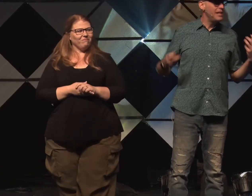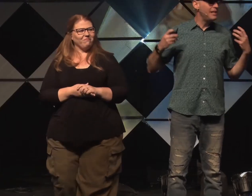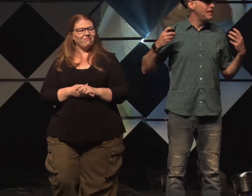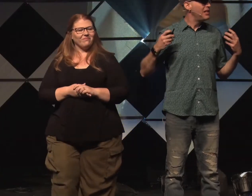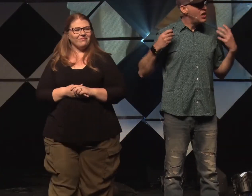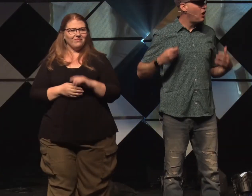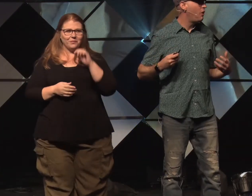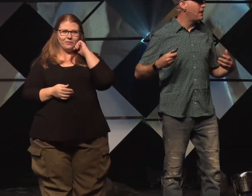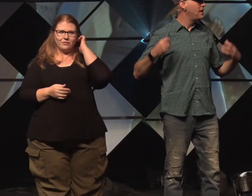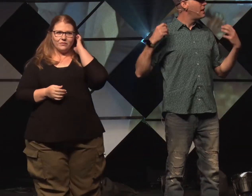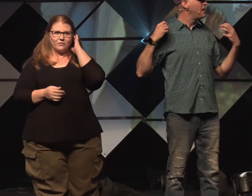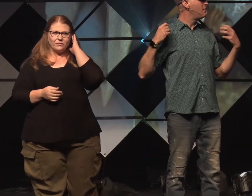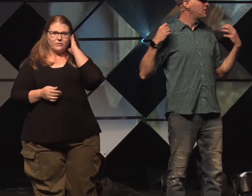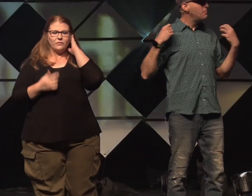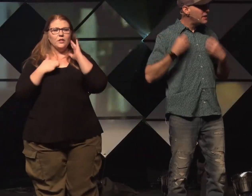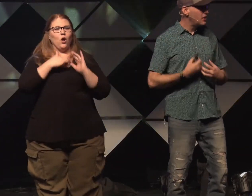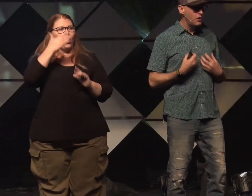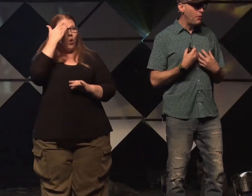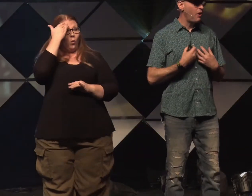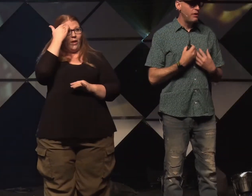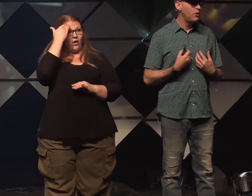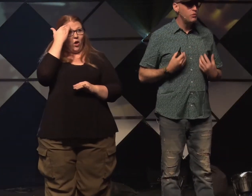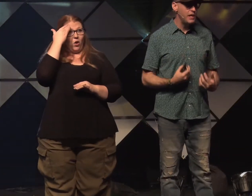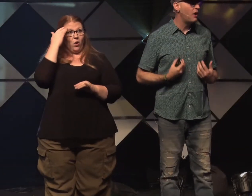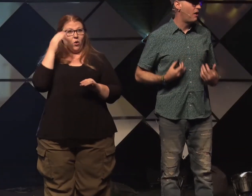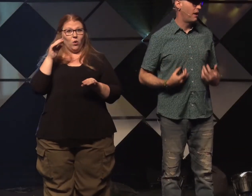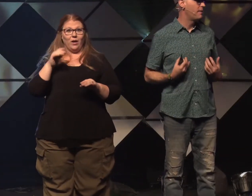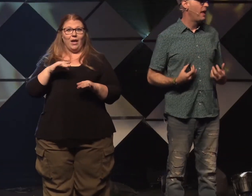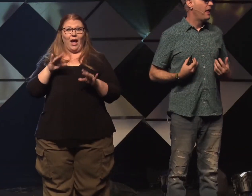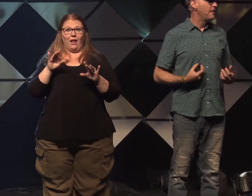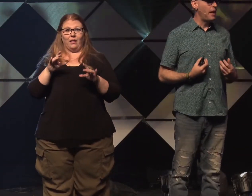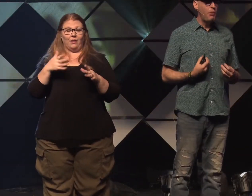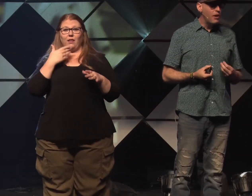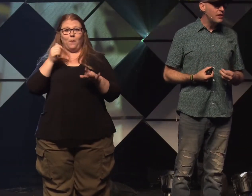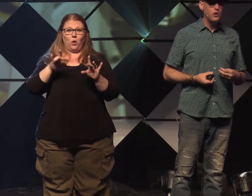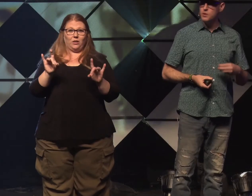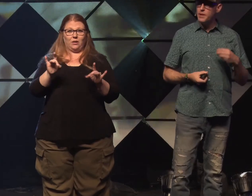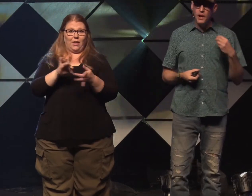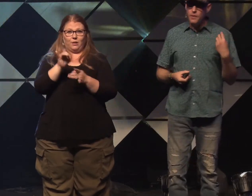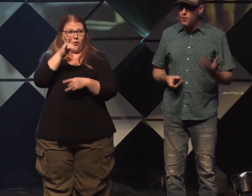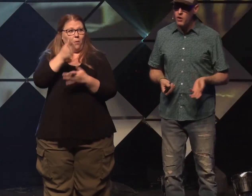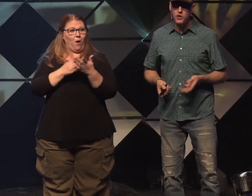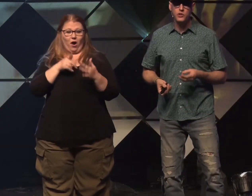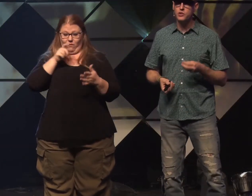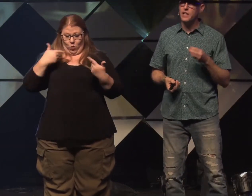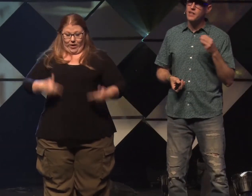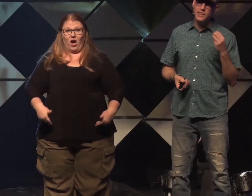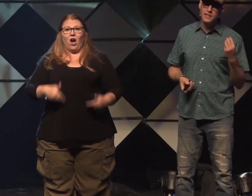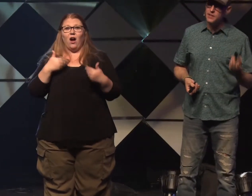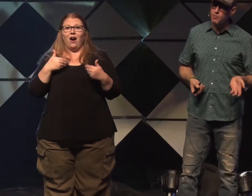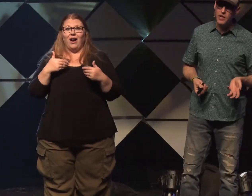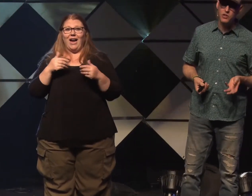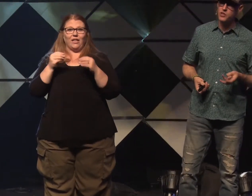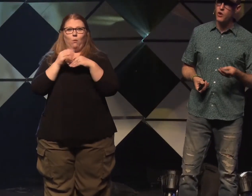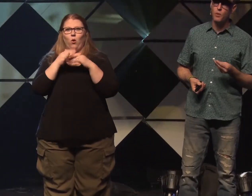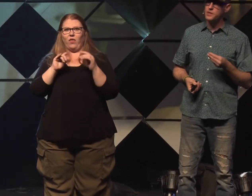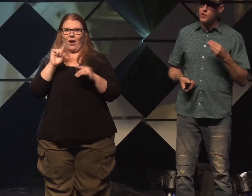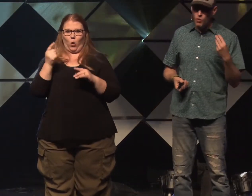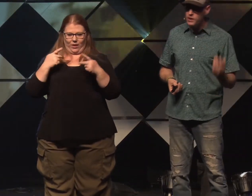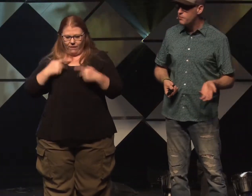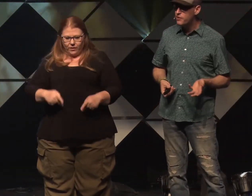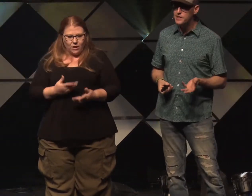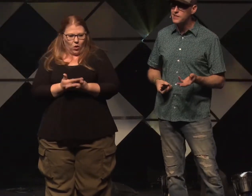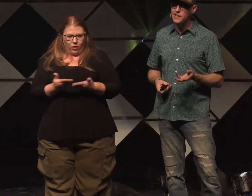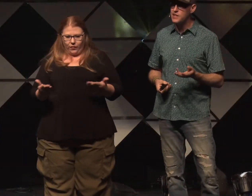Because we know in the most mystical part of who we are, that part that goes beyond the particles and the things that microscopes